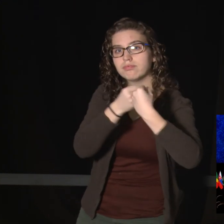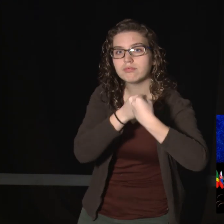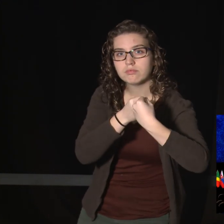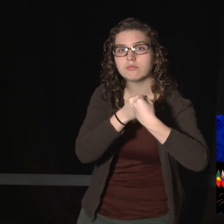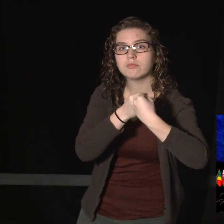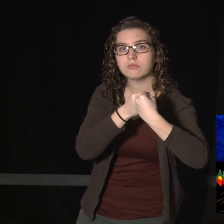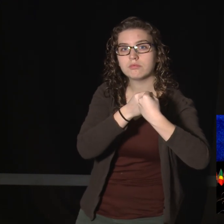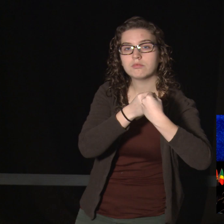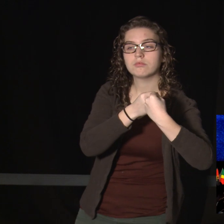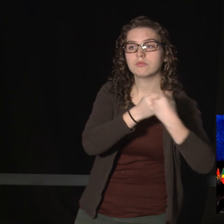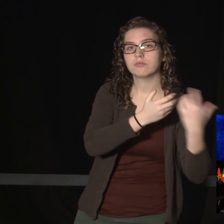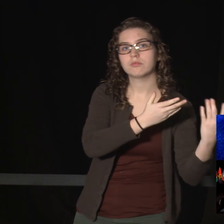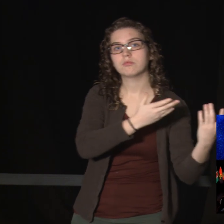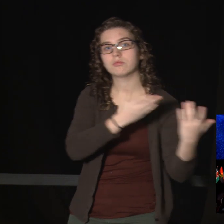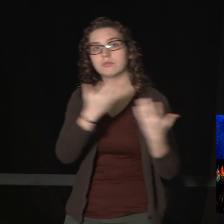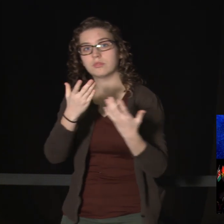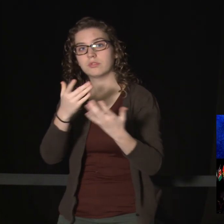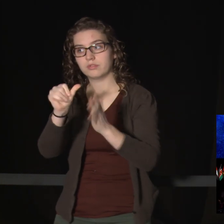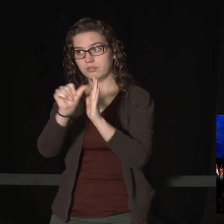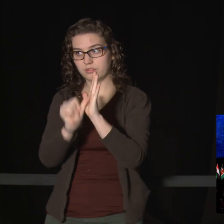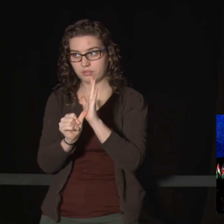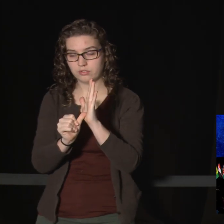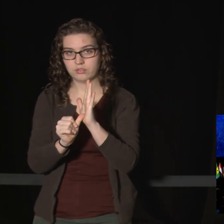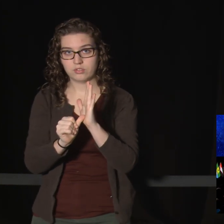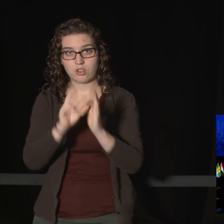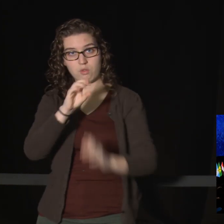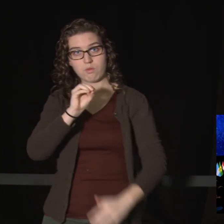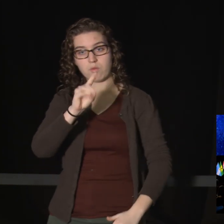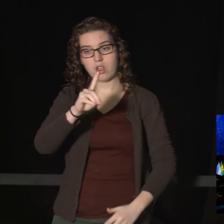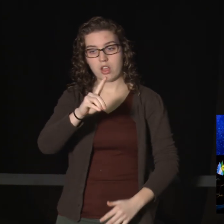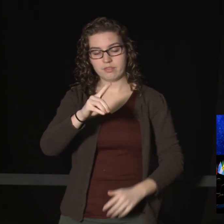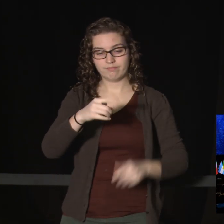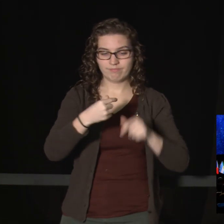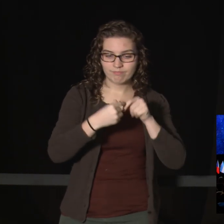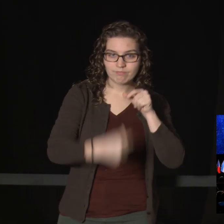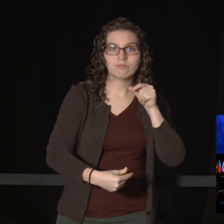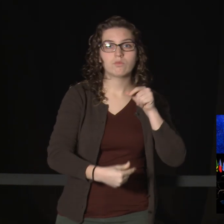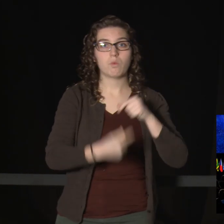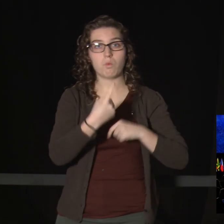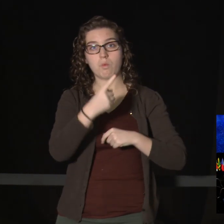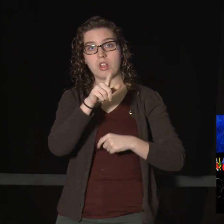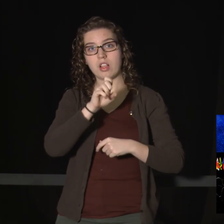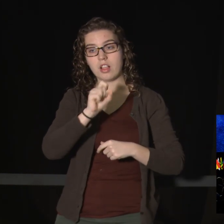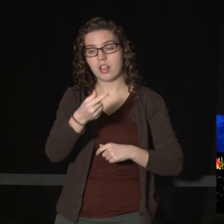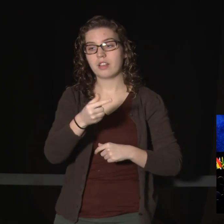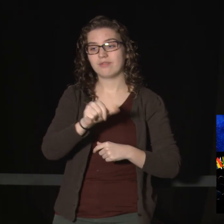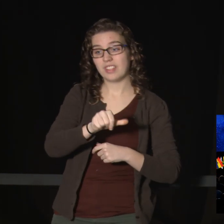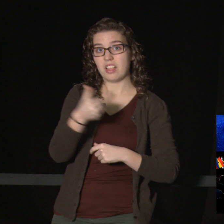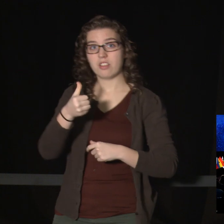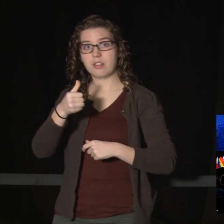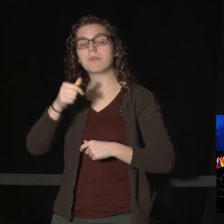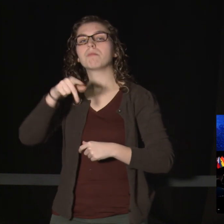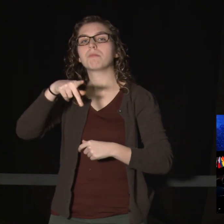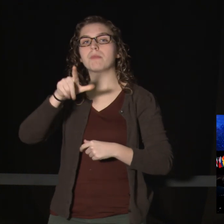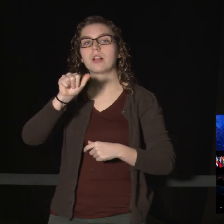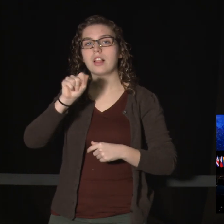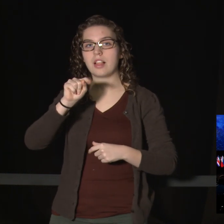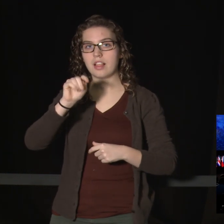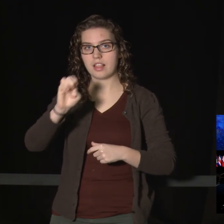headed into surgery. A rod in one leg and a plate in the other. I was